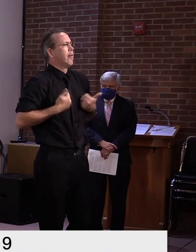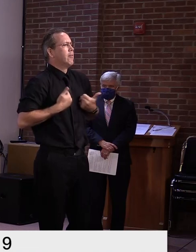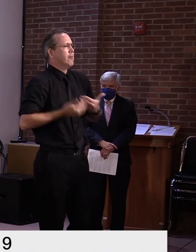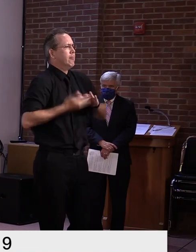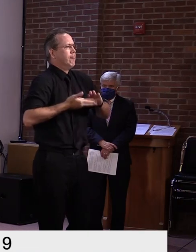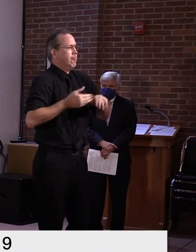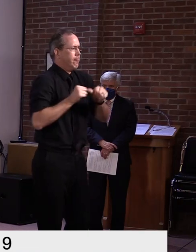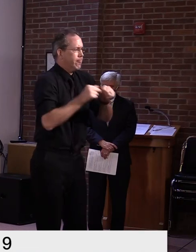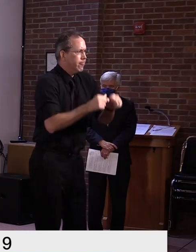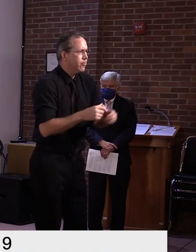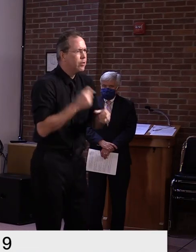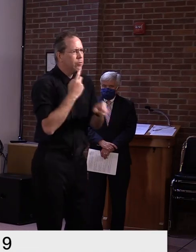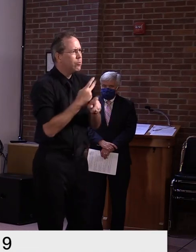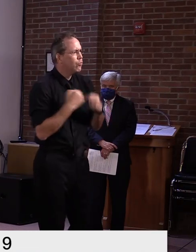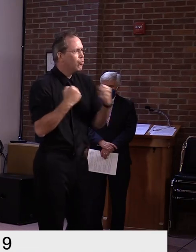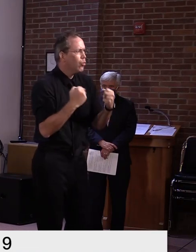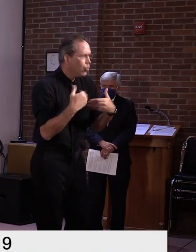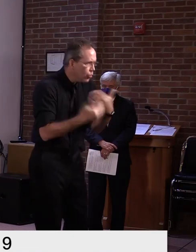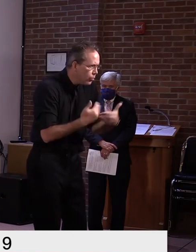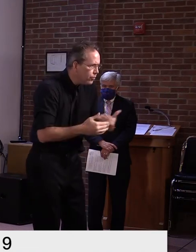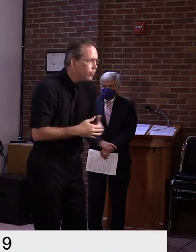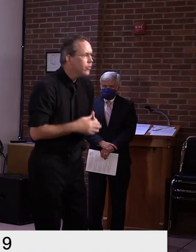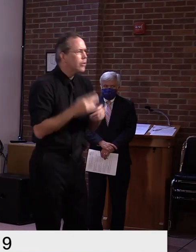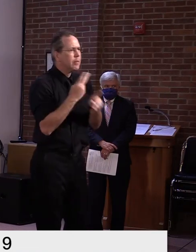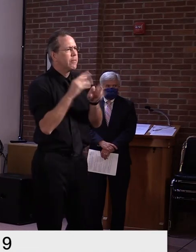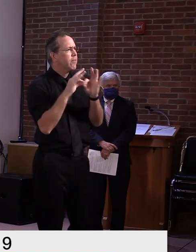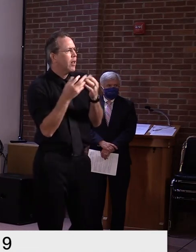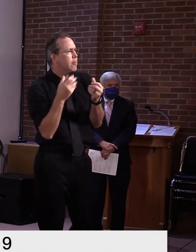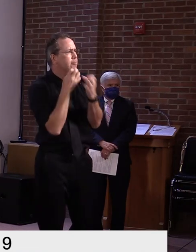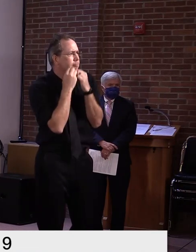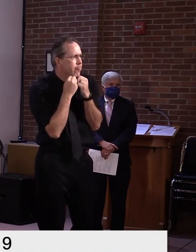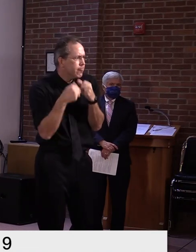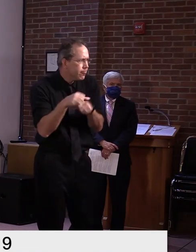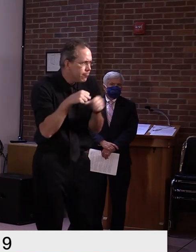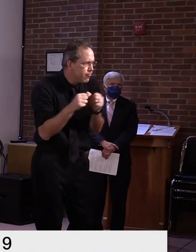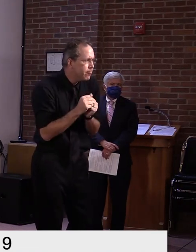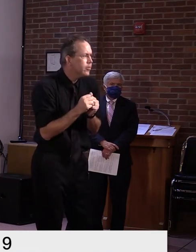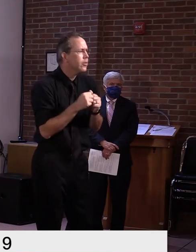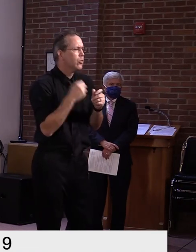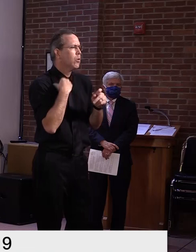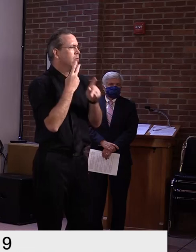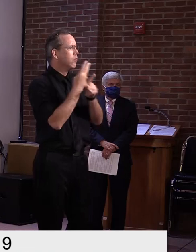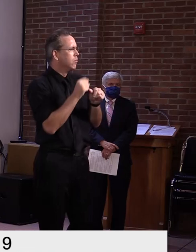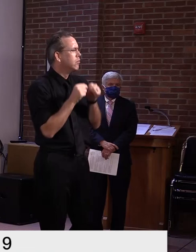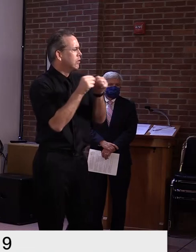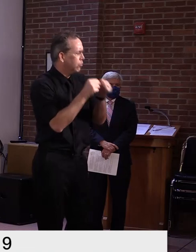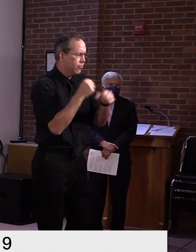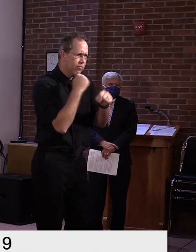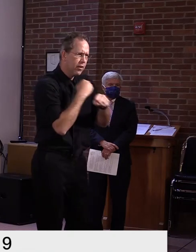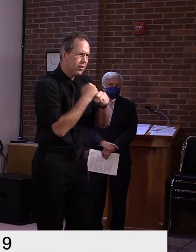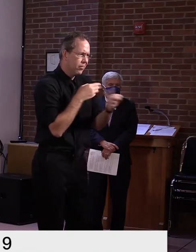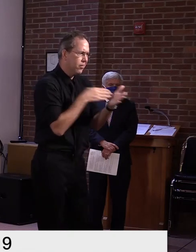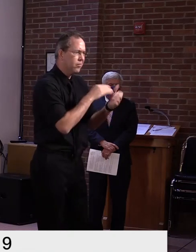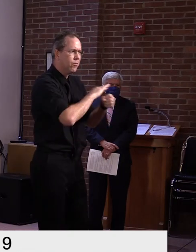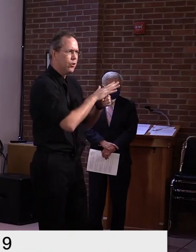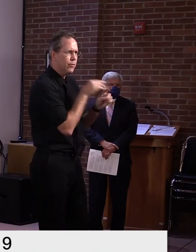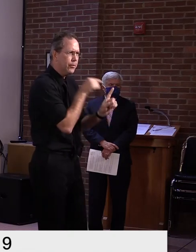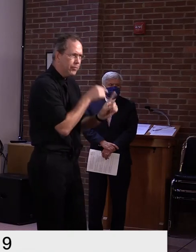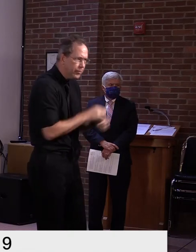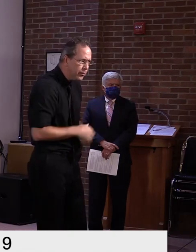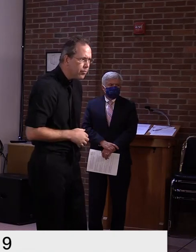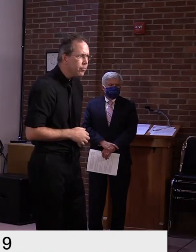need, must and will continue. One area we focus on is the healthcare